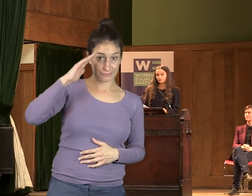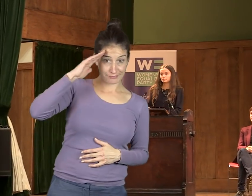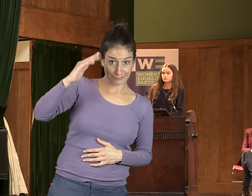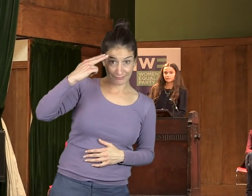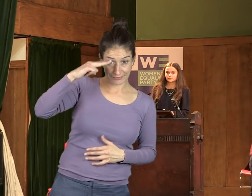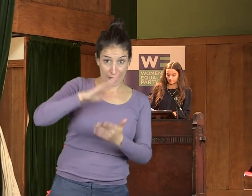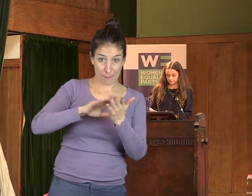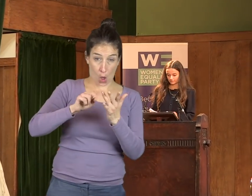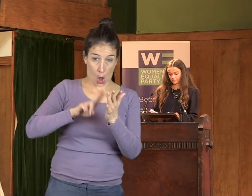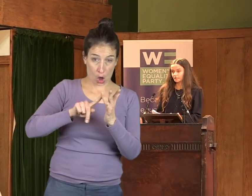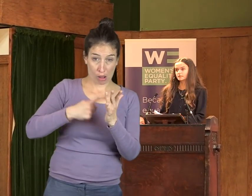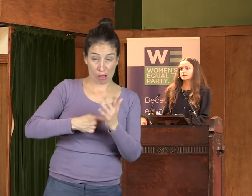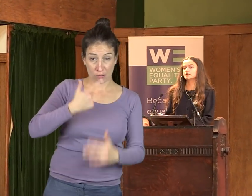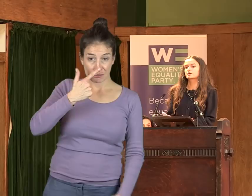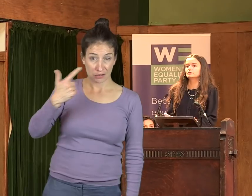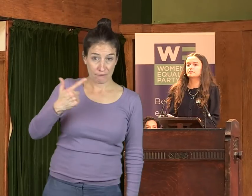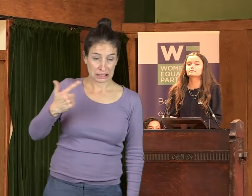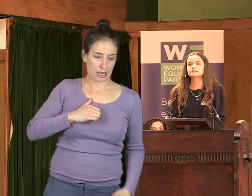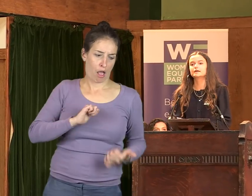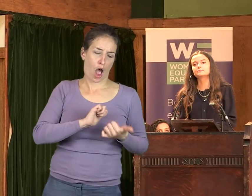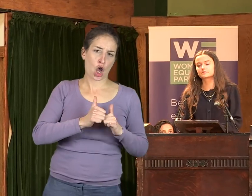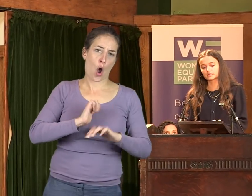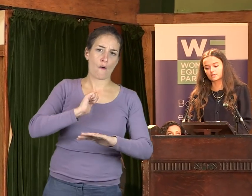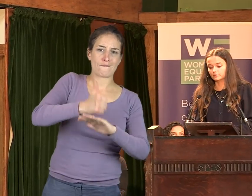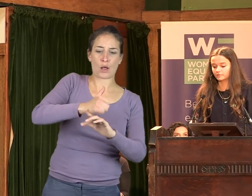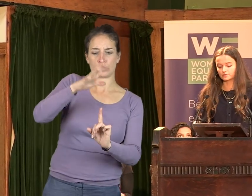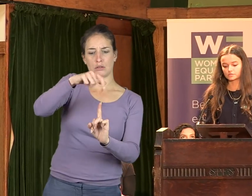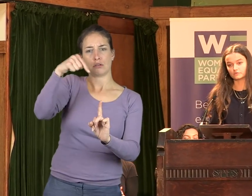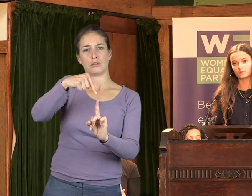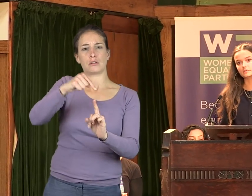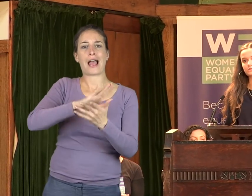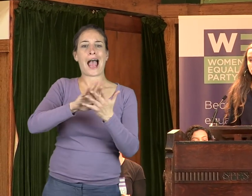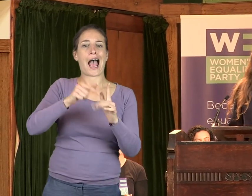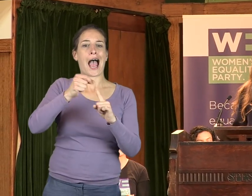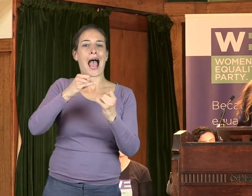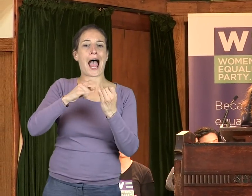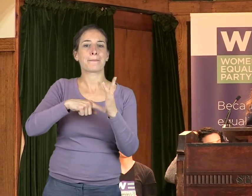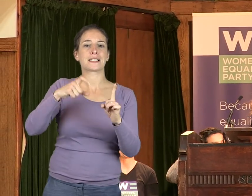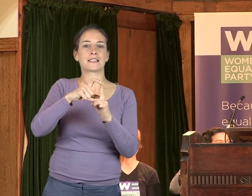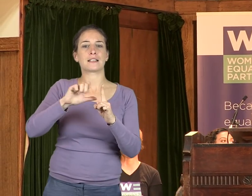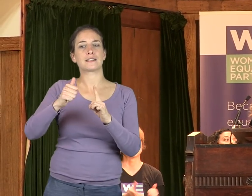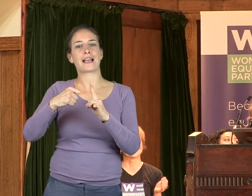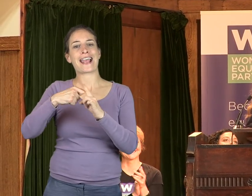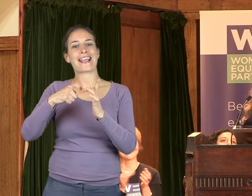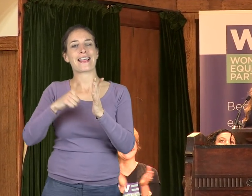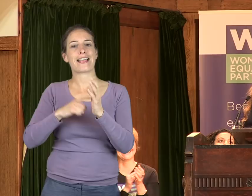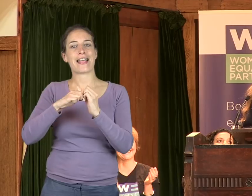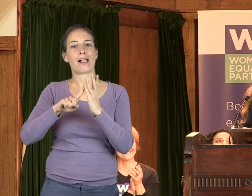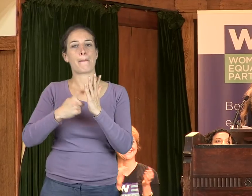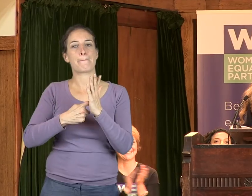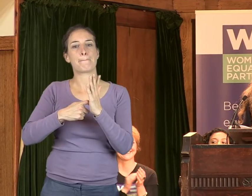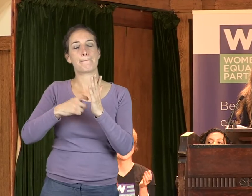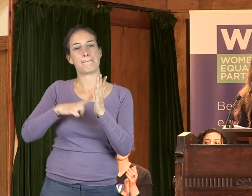Hello, I'm Honor, I'm 17, and I co-founded the Hampstead and Kilburn branch of the Women's Equality Party.